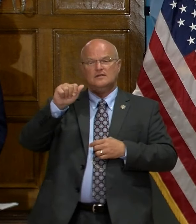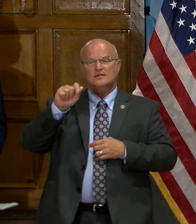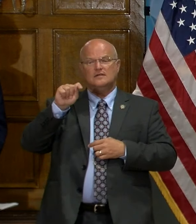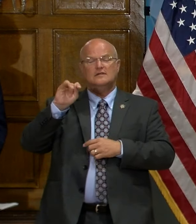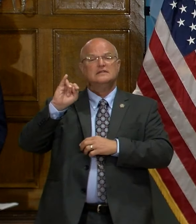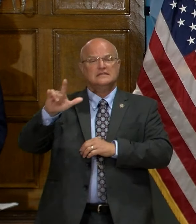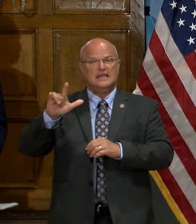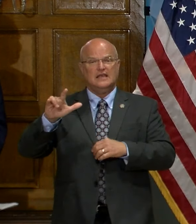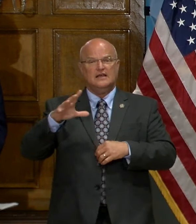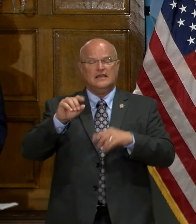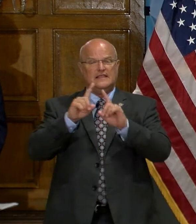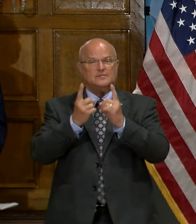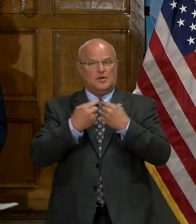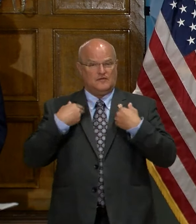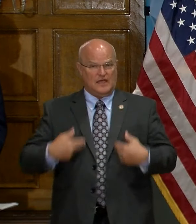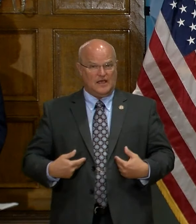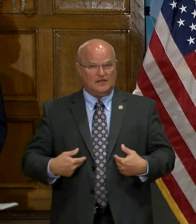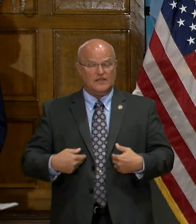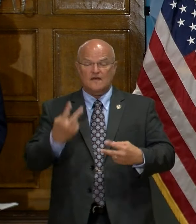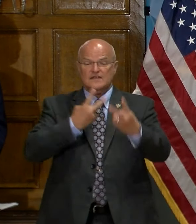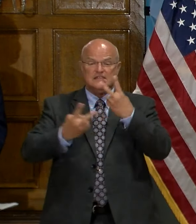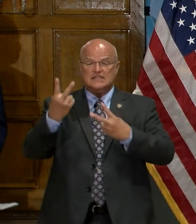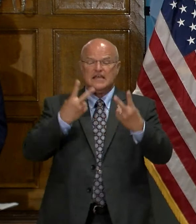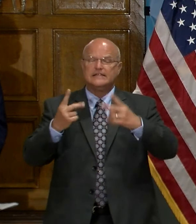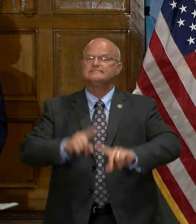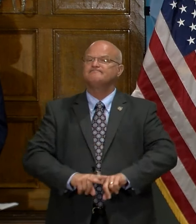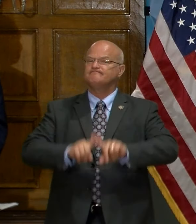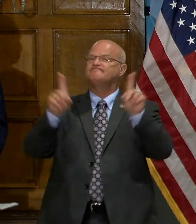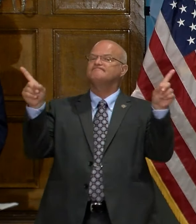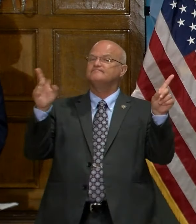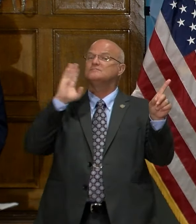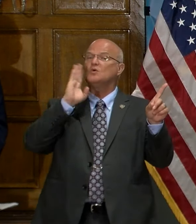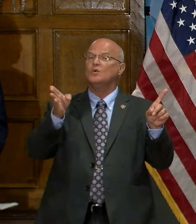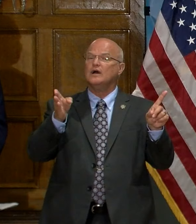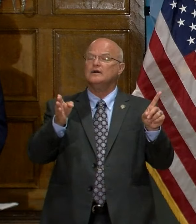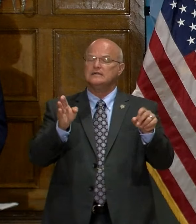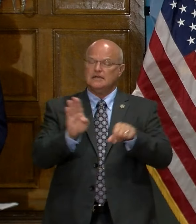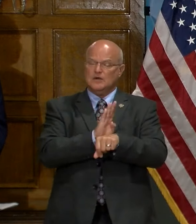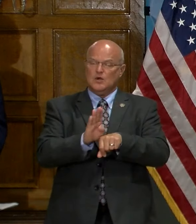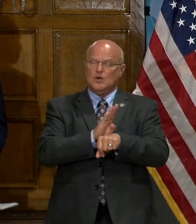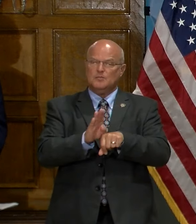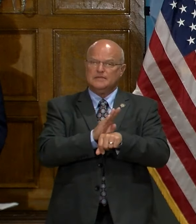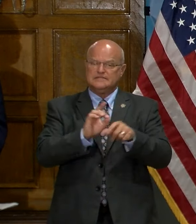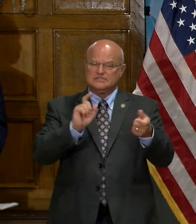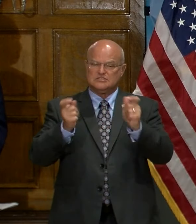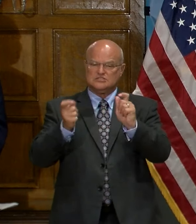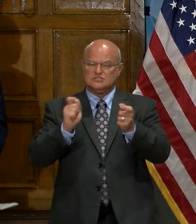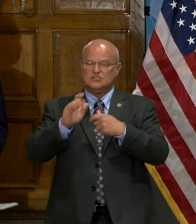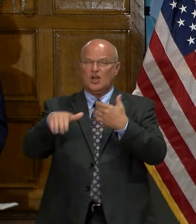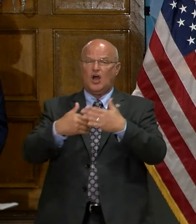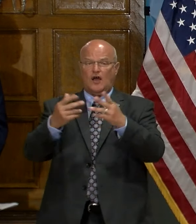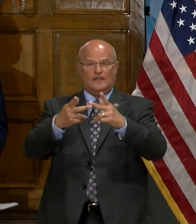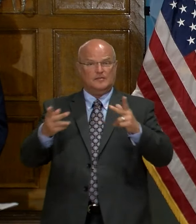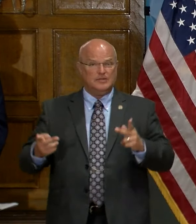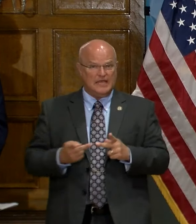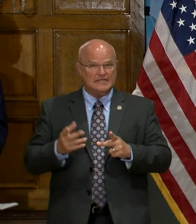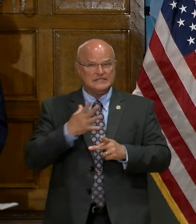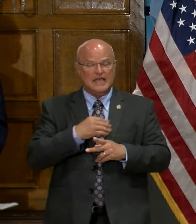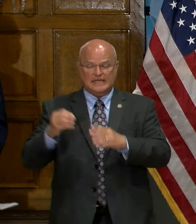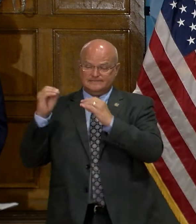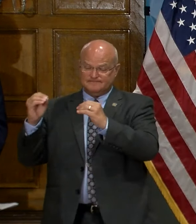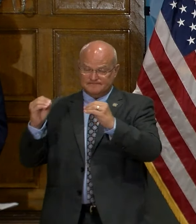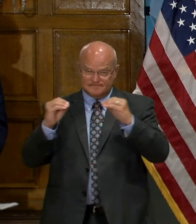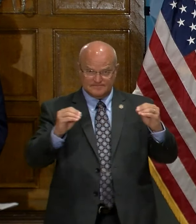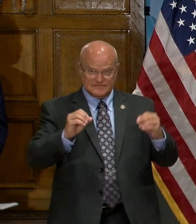of them. Visitation won't look the same in our facilities. We are busy adapting and preparing all of these spaces and